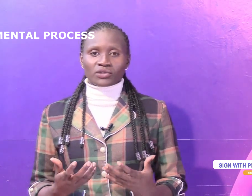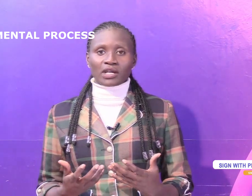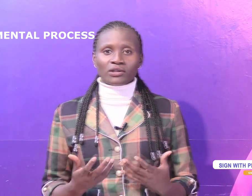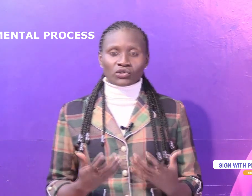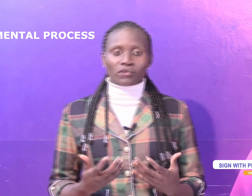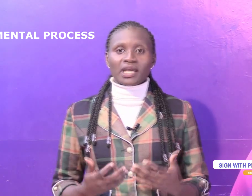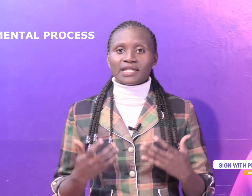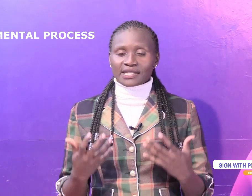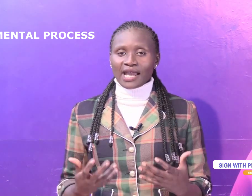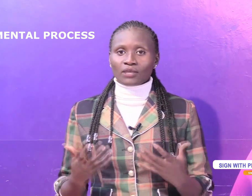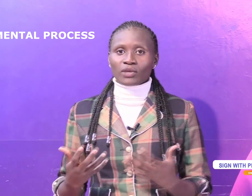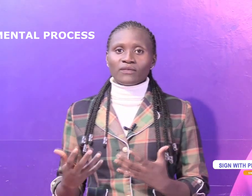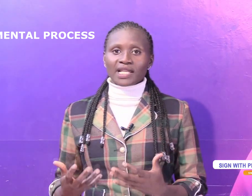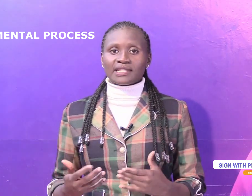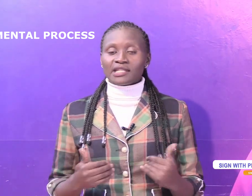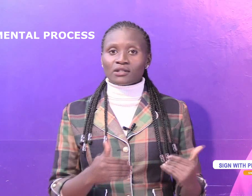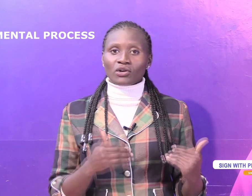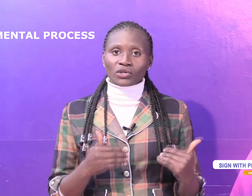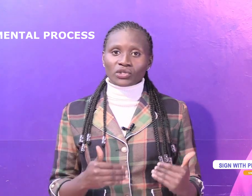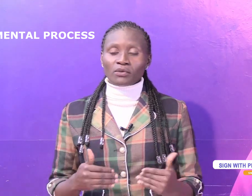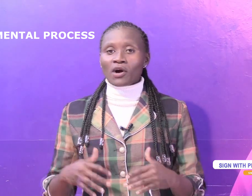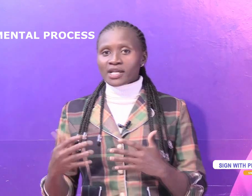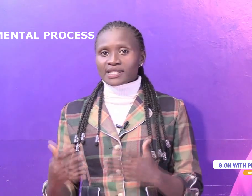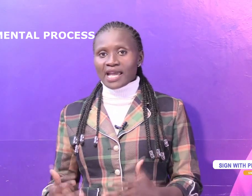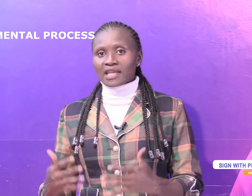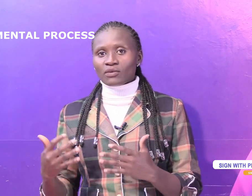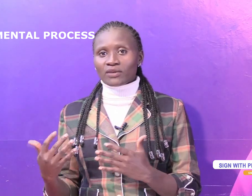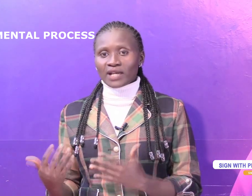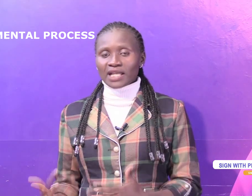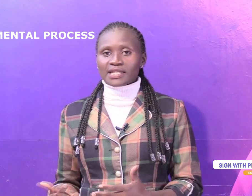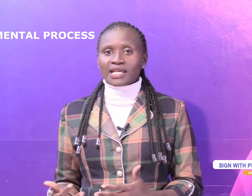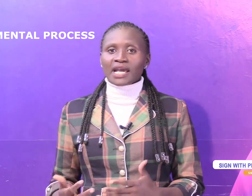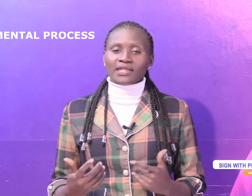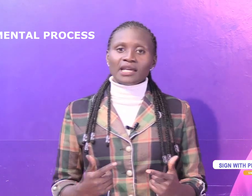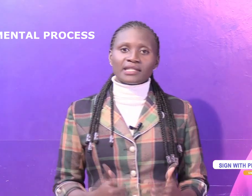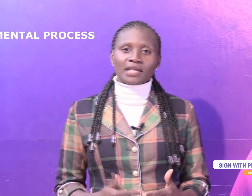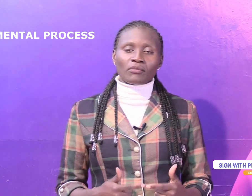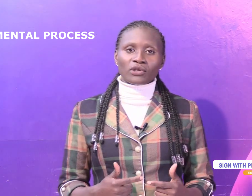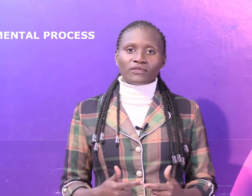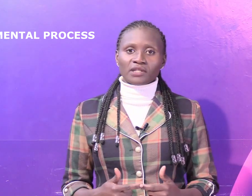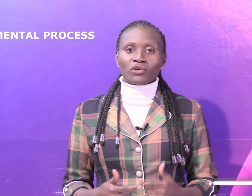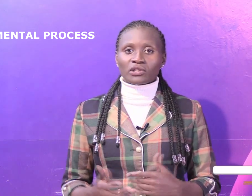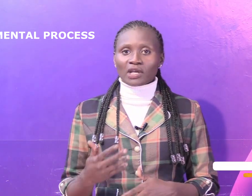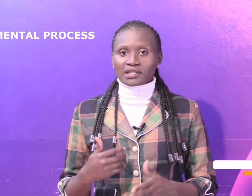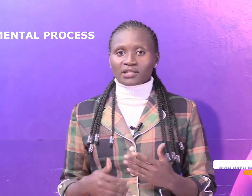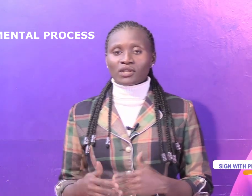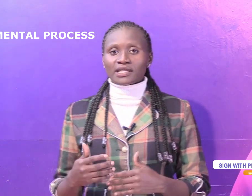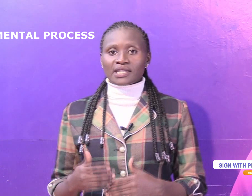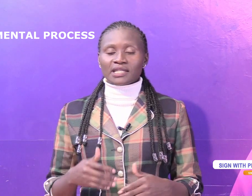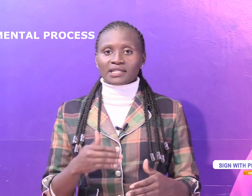social media is Signn with Phylis. Just on YouTube, Signn with Phylis, and then same on Facebook. Just go and search Signn with